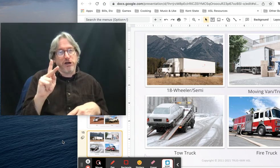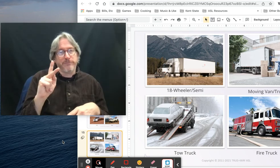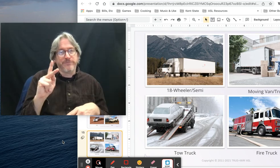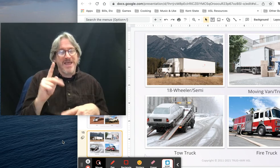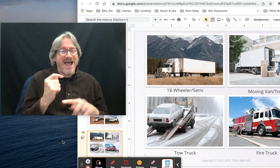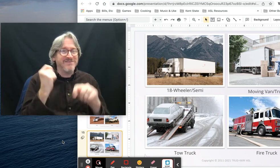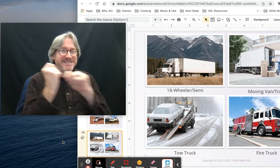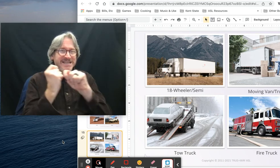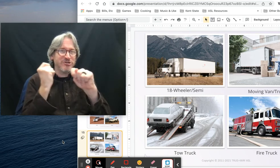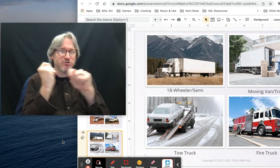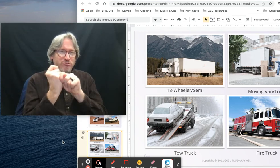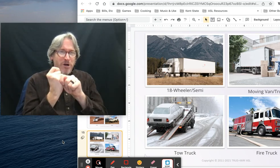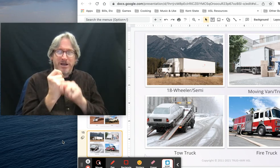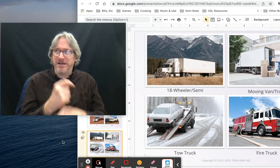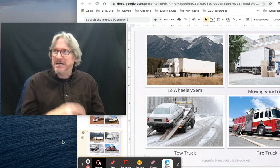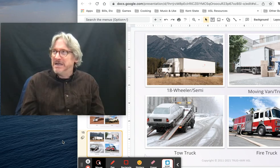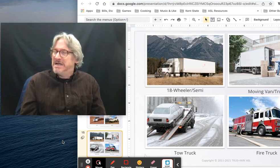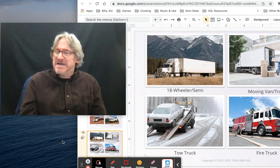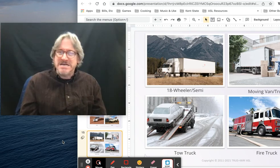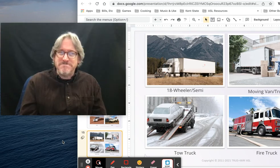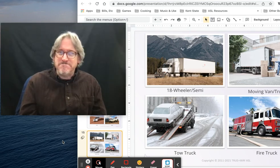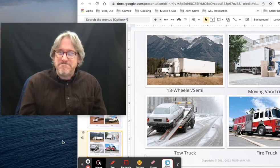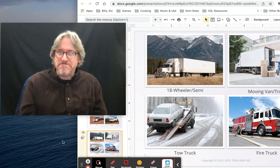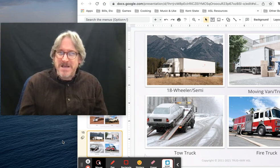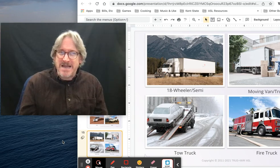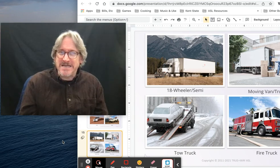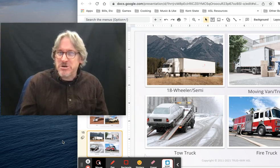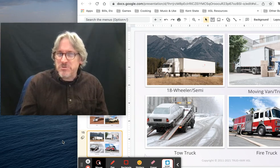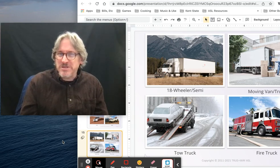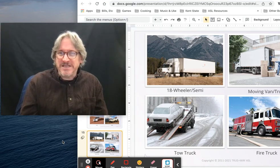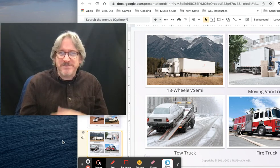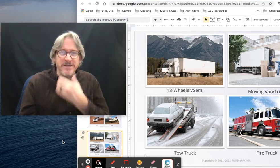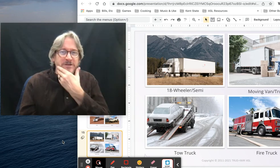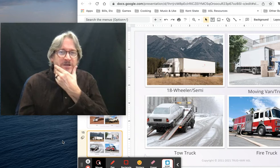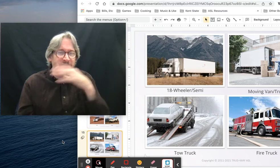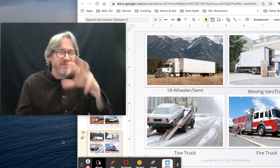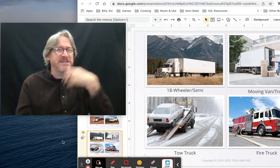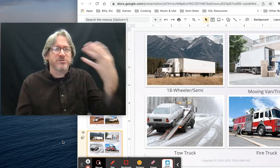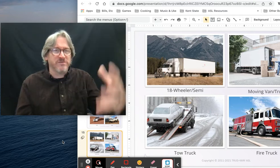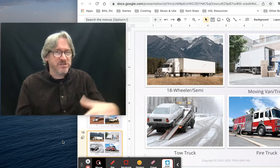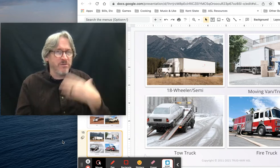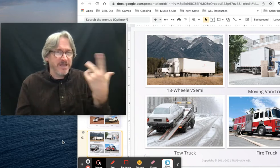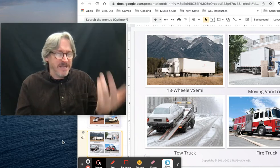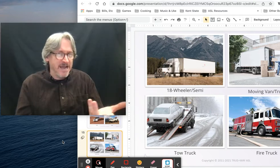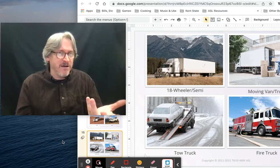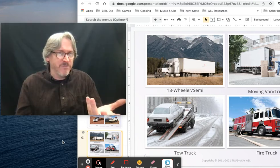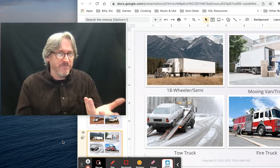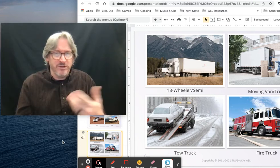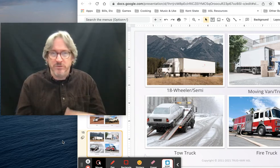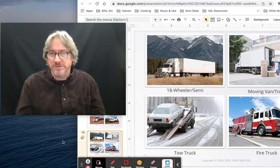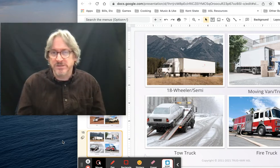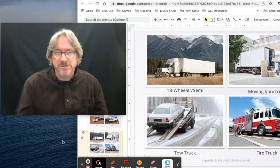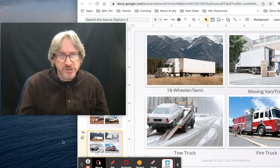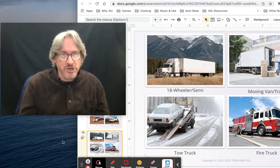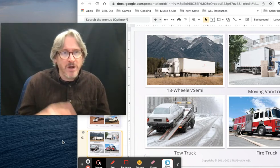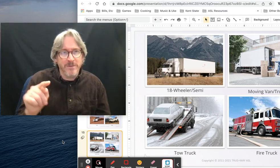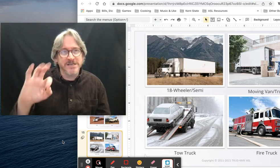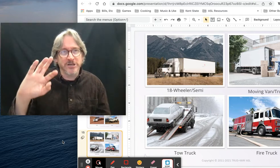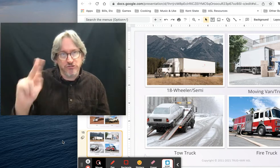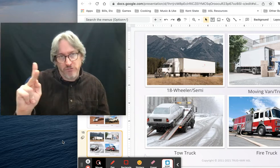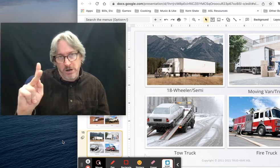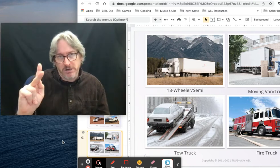Truck. I've seen truck. And I don't think that's being, I think that's sort of slowly getting out of use.